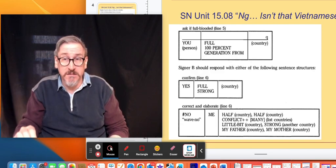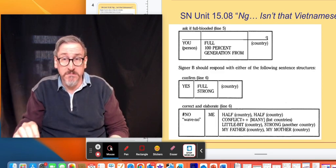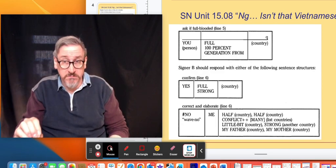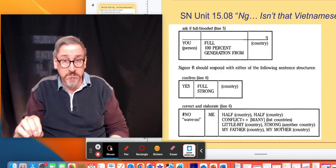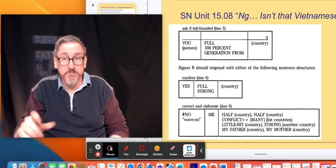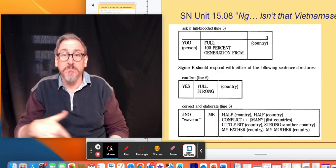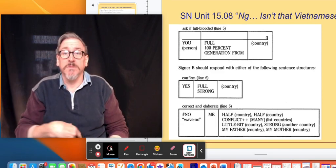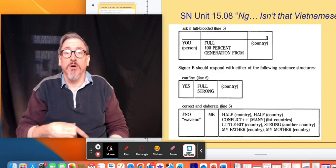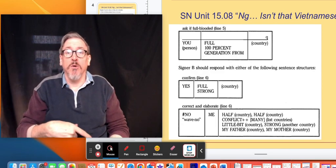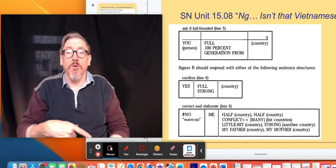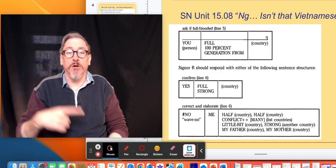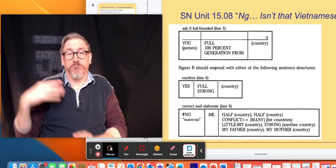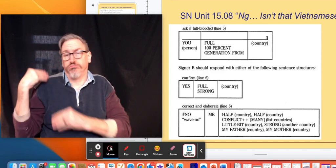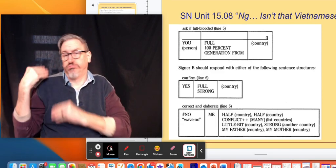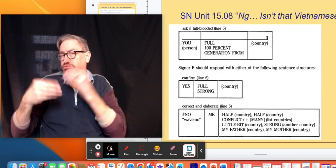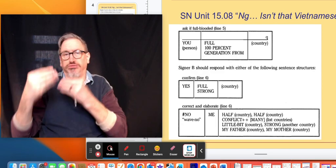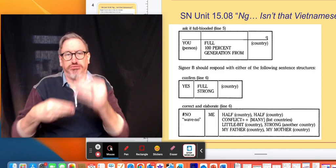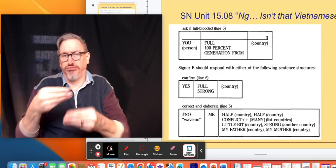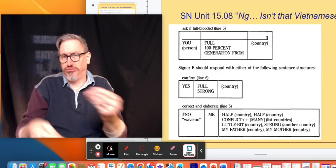100%, or